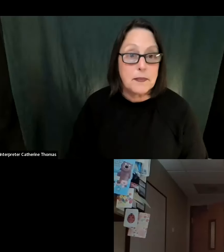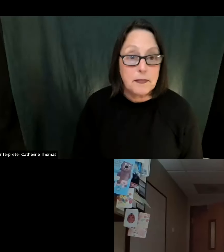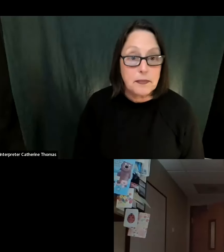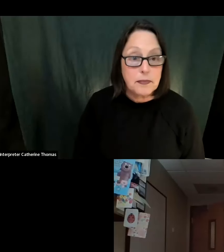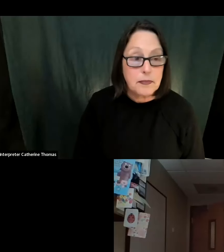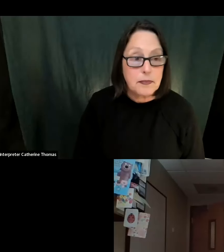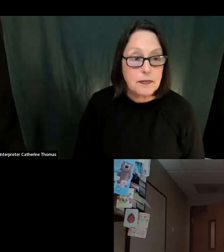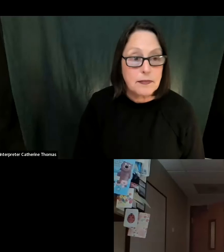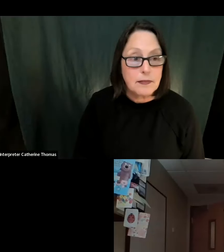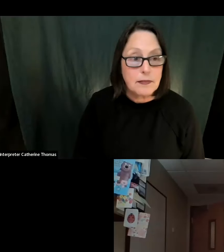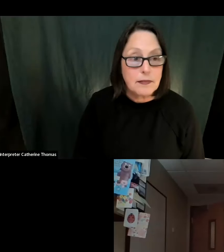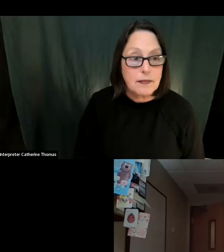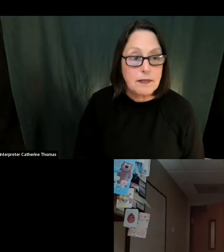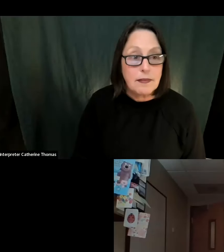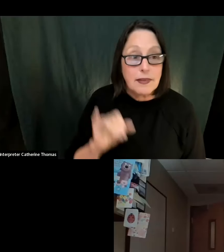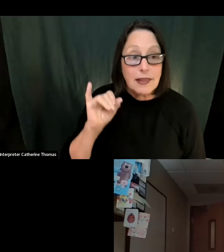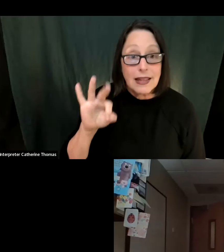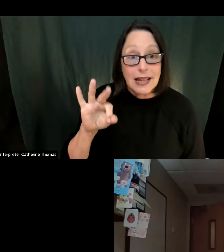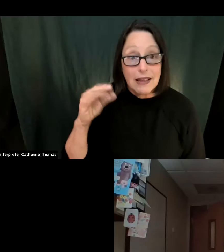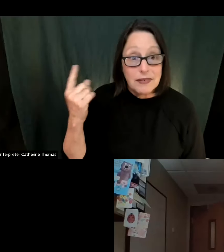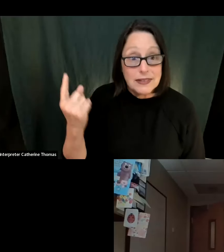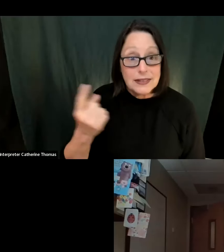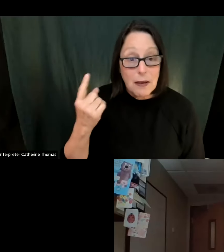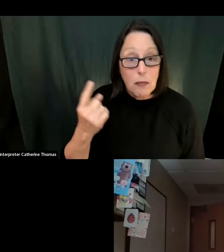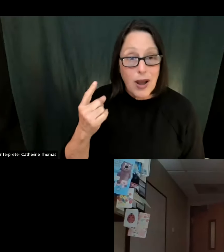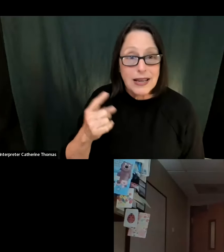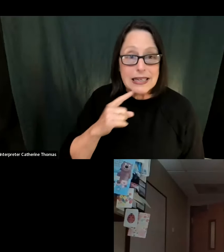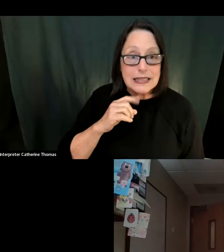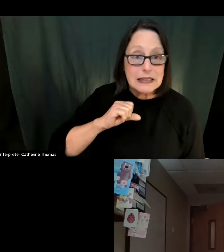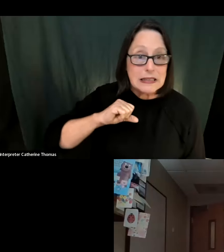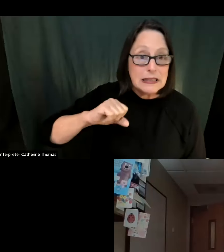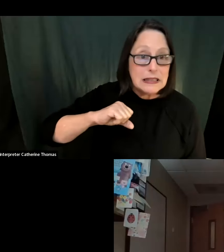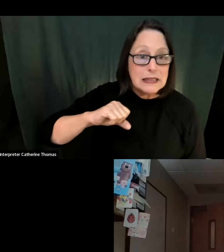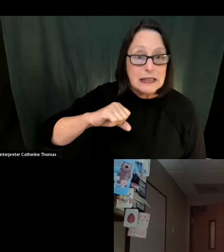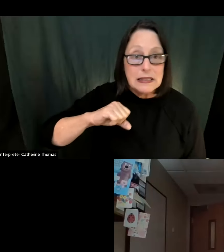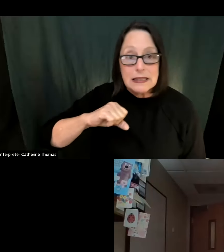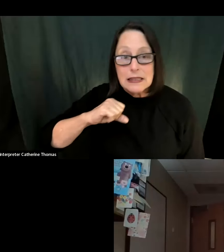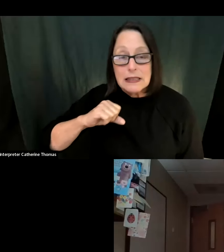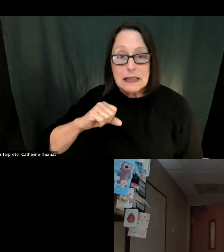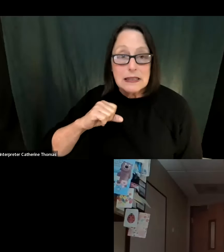You know, if someone is hesitant to provide us with